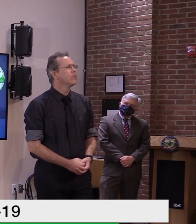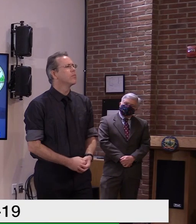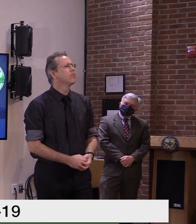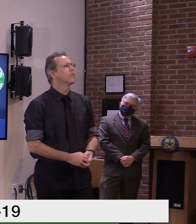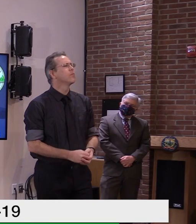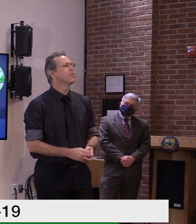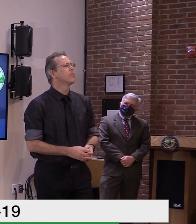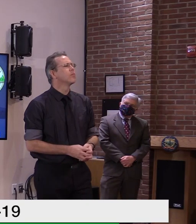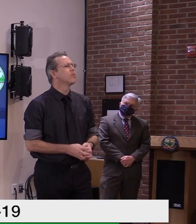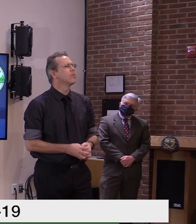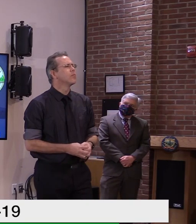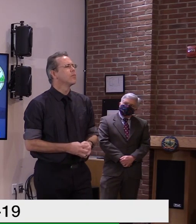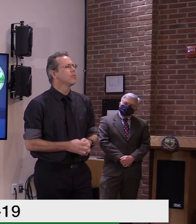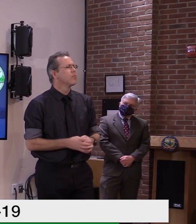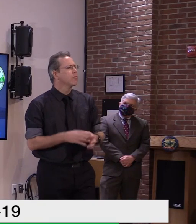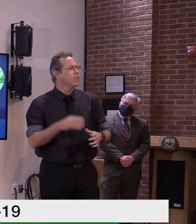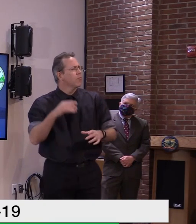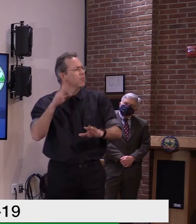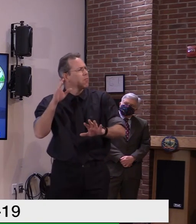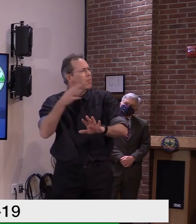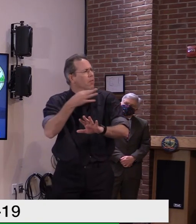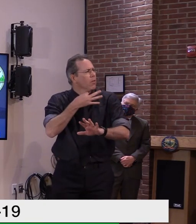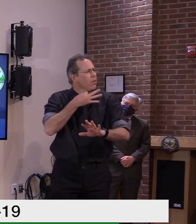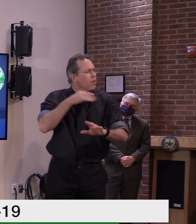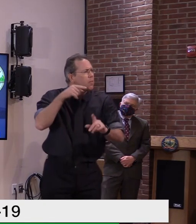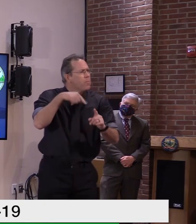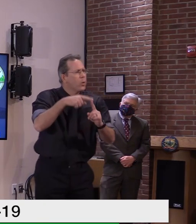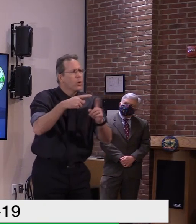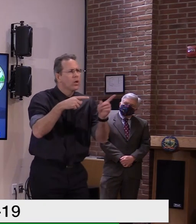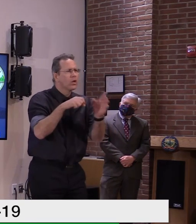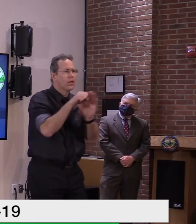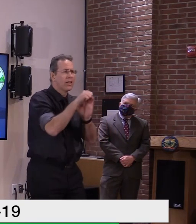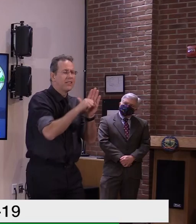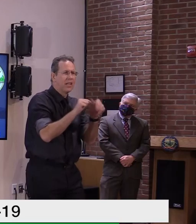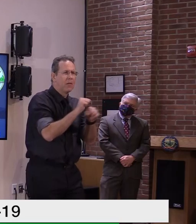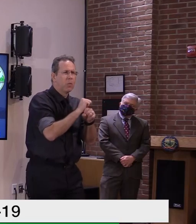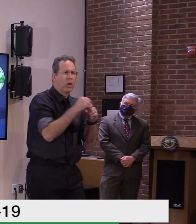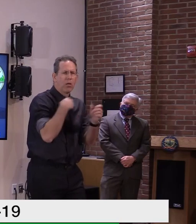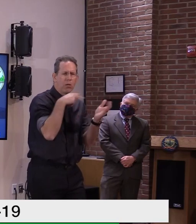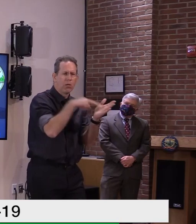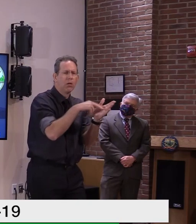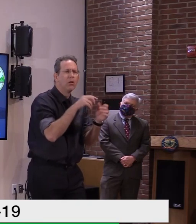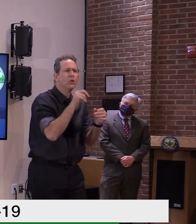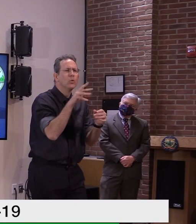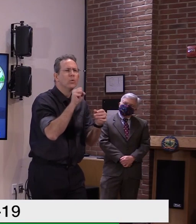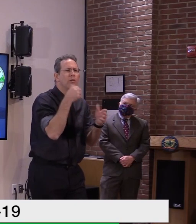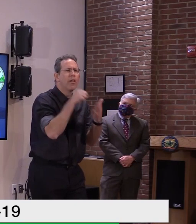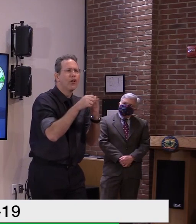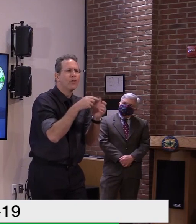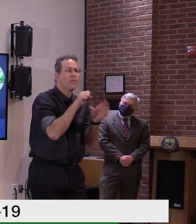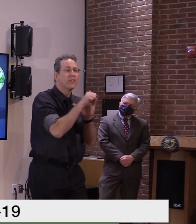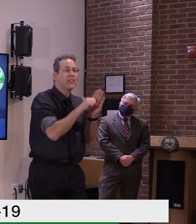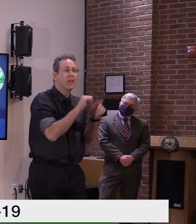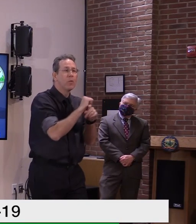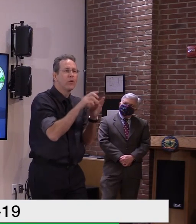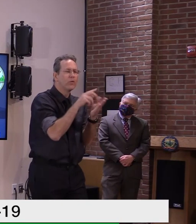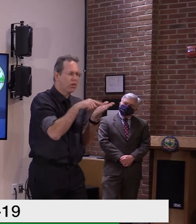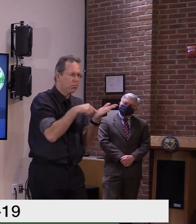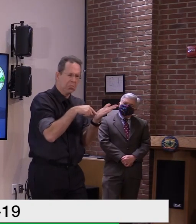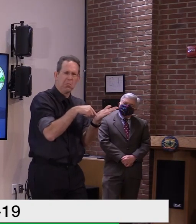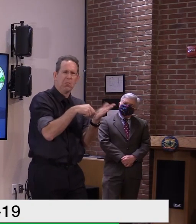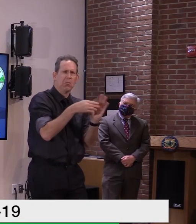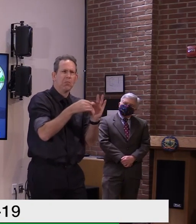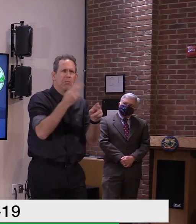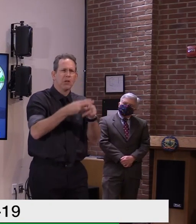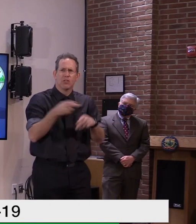soon? Well, again, I know we have engaged with Pew. We've talked with the legislature about this in the last session as well.